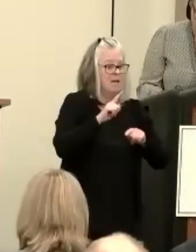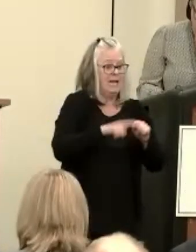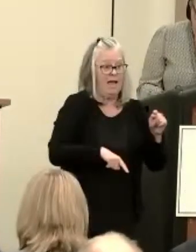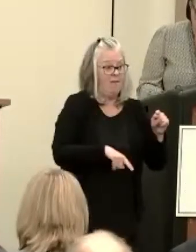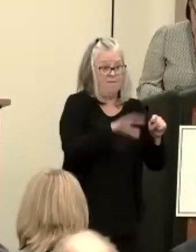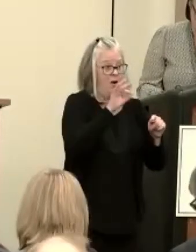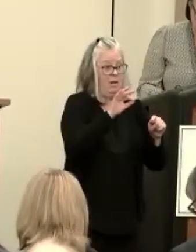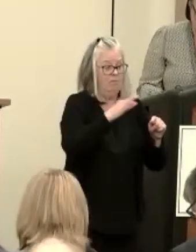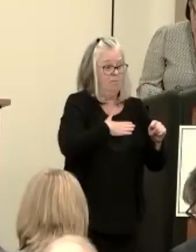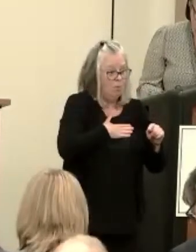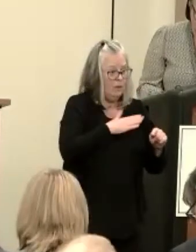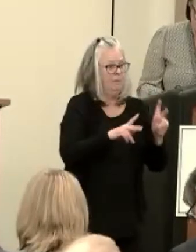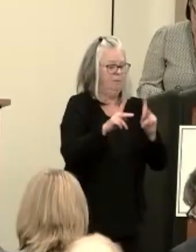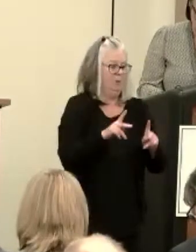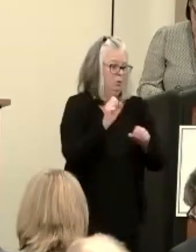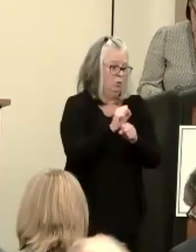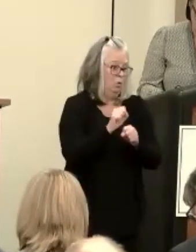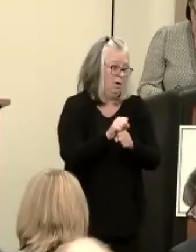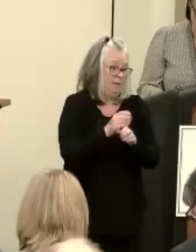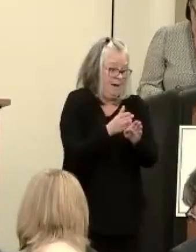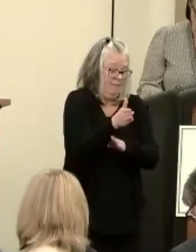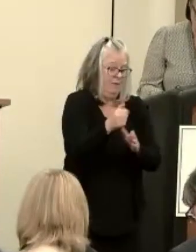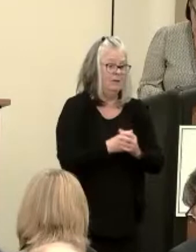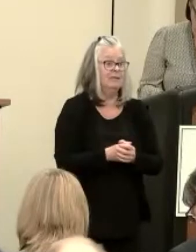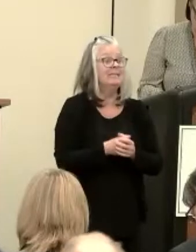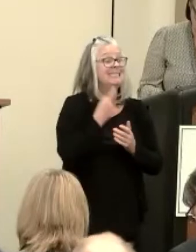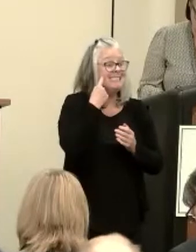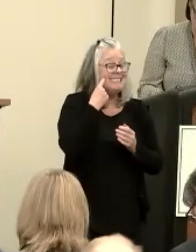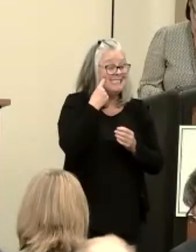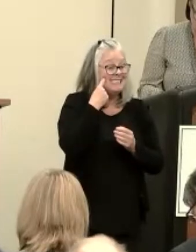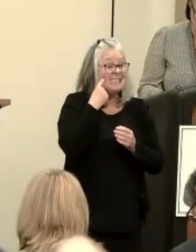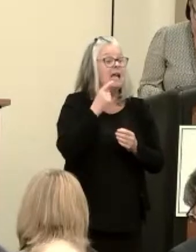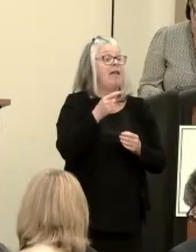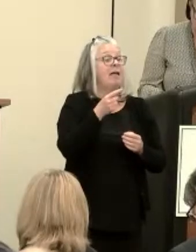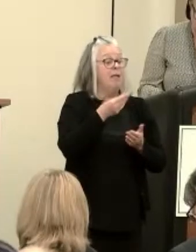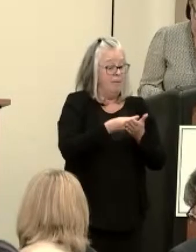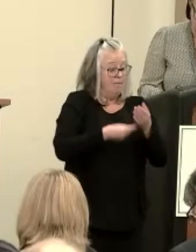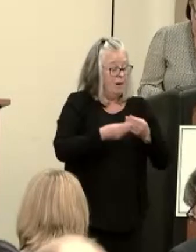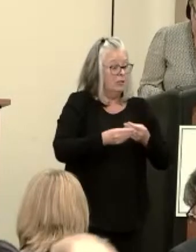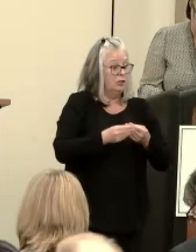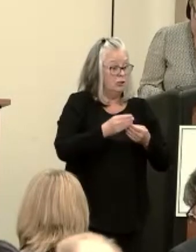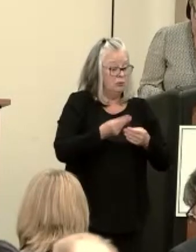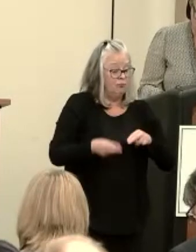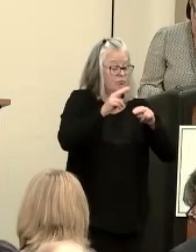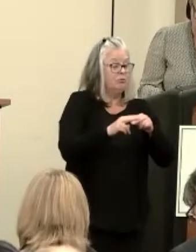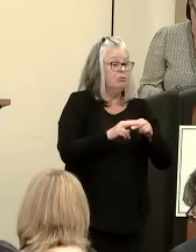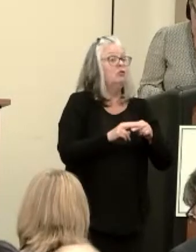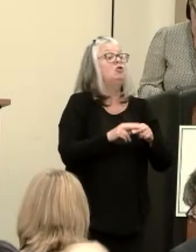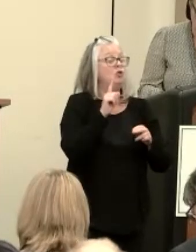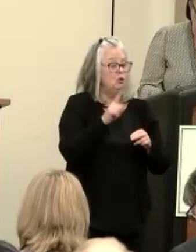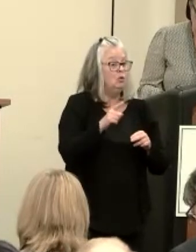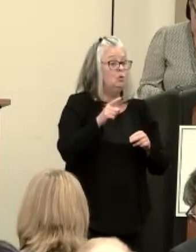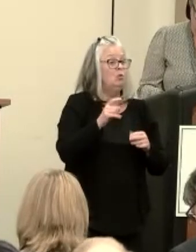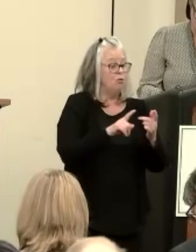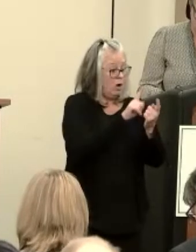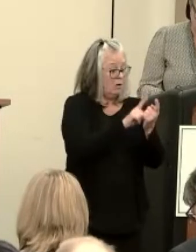In this year's budget, the government has made a commitment to increase the average hourly wage for many frontline staff to $19, and many